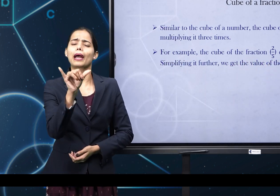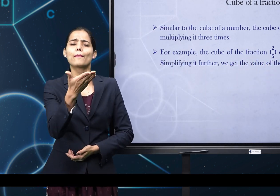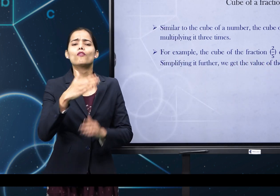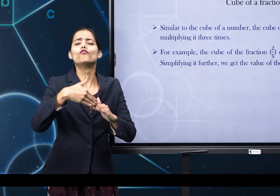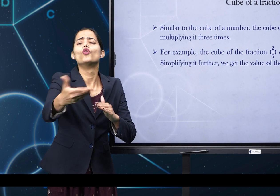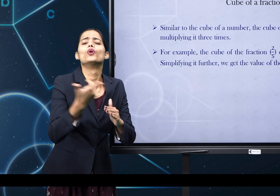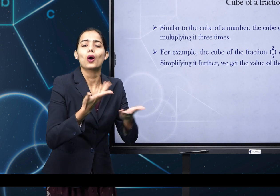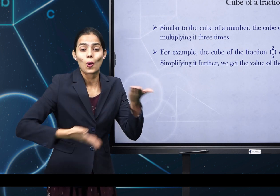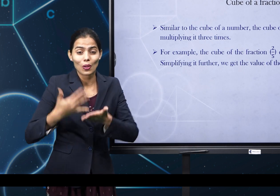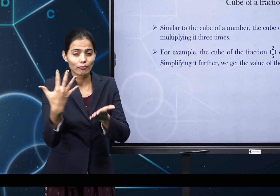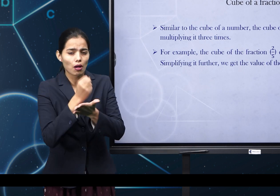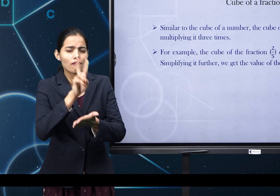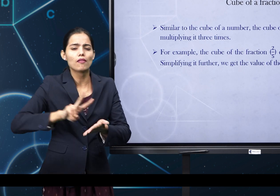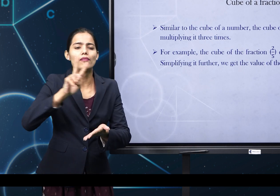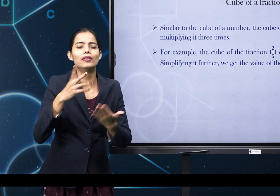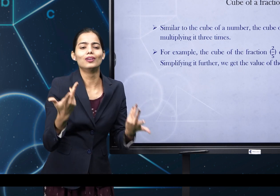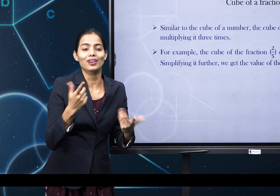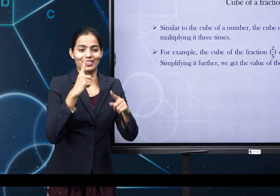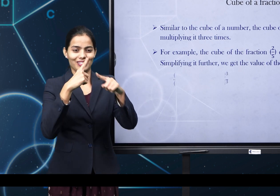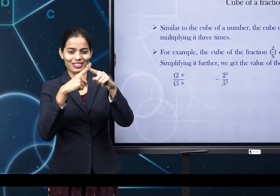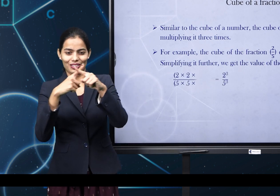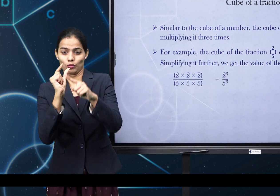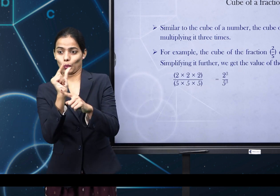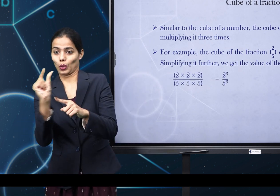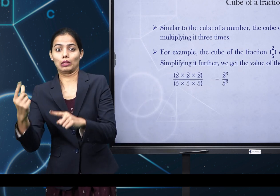Simplifying it further, we get the value of the cube as